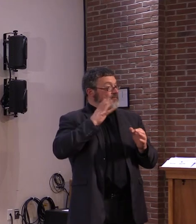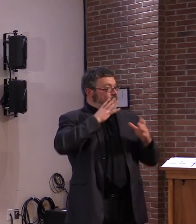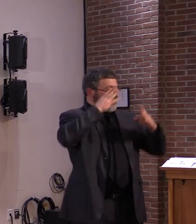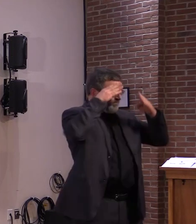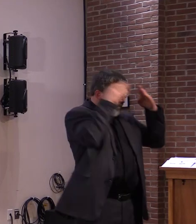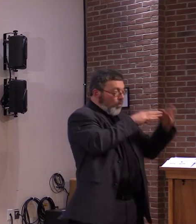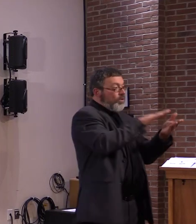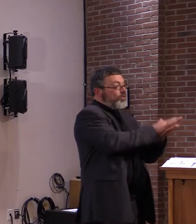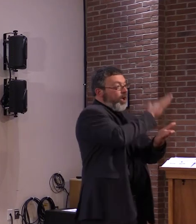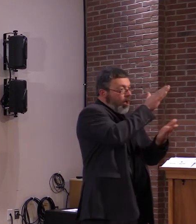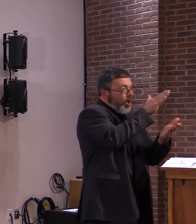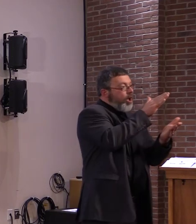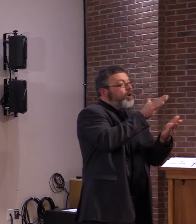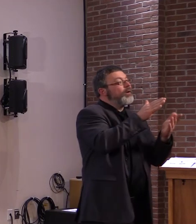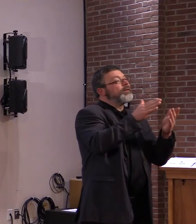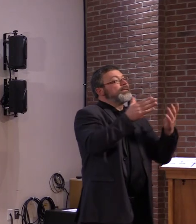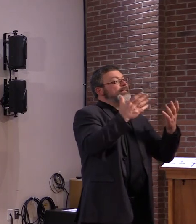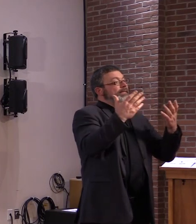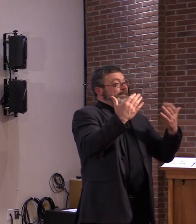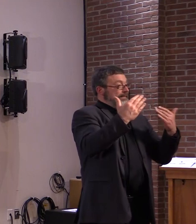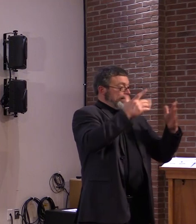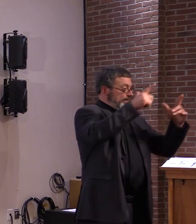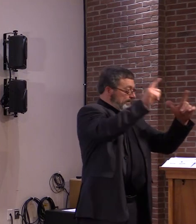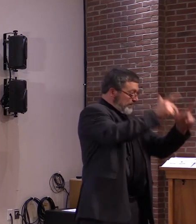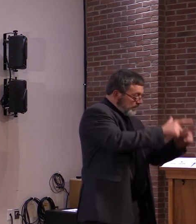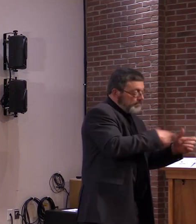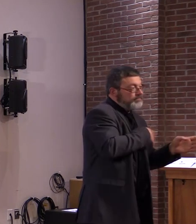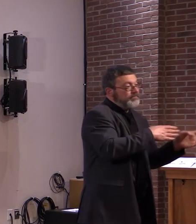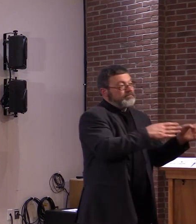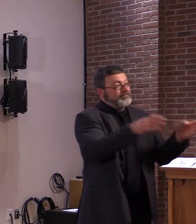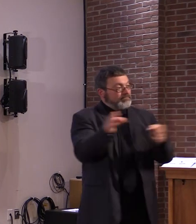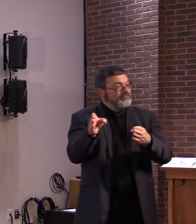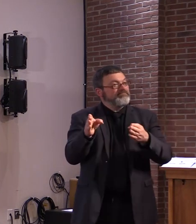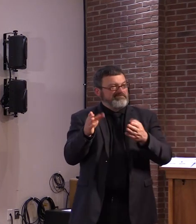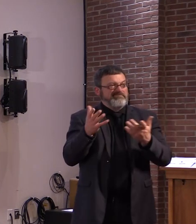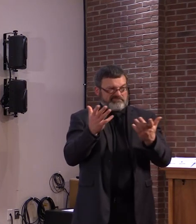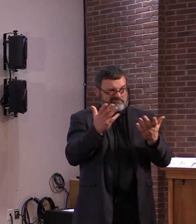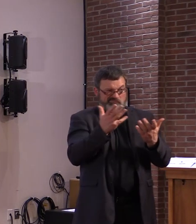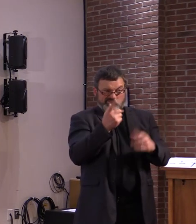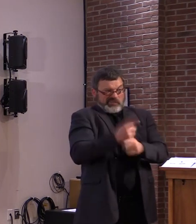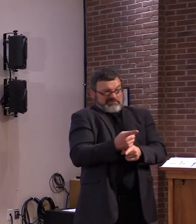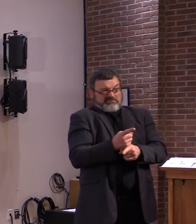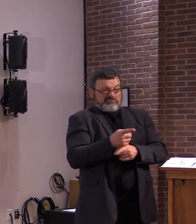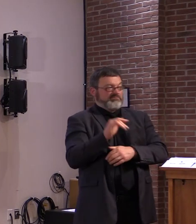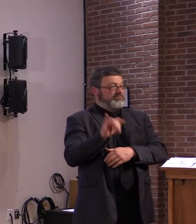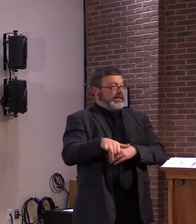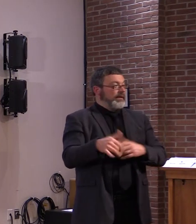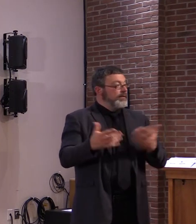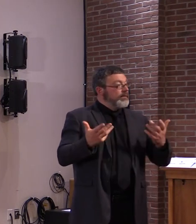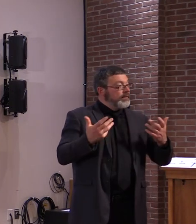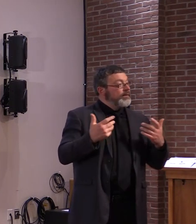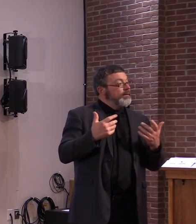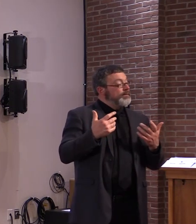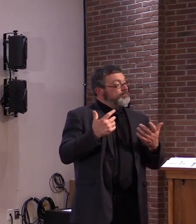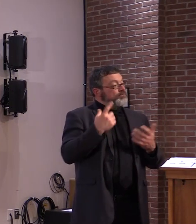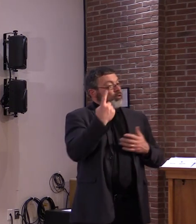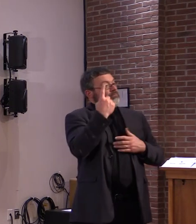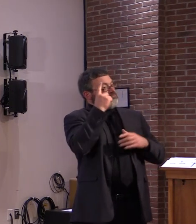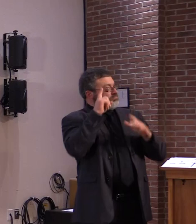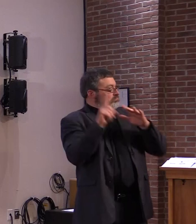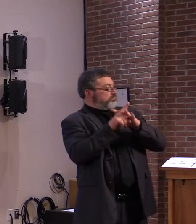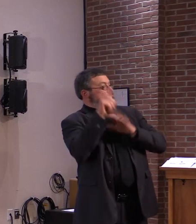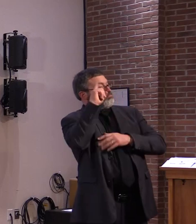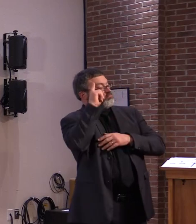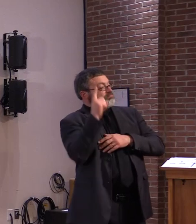the student population in terms of a higher ed. One of the things that we did as we sort of went along and built